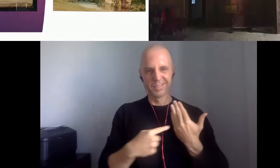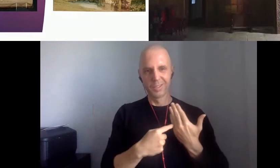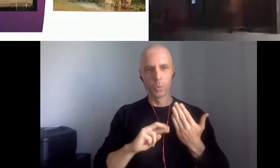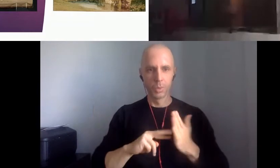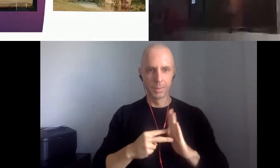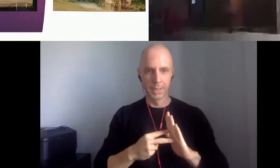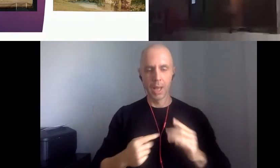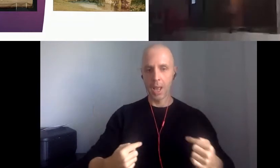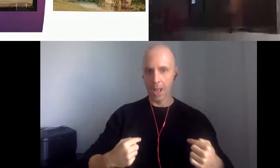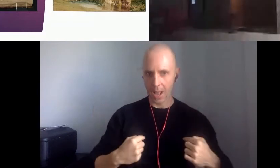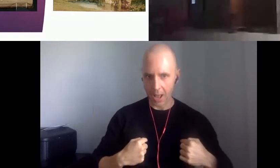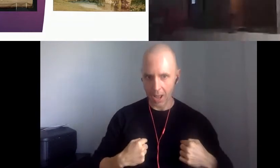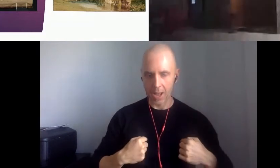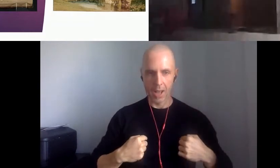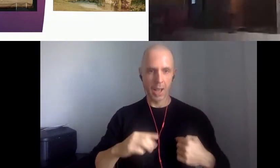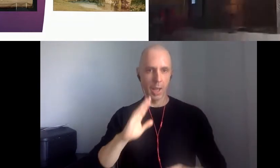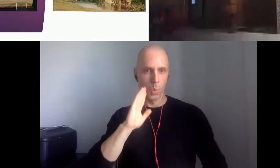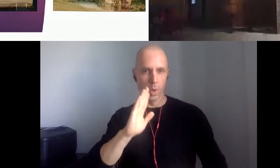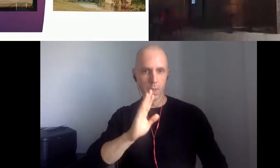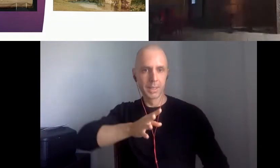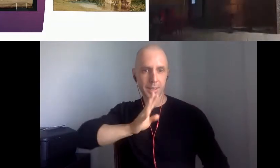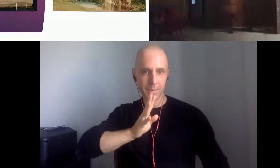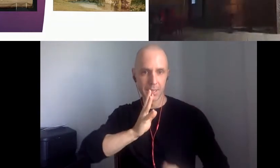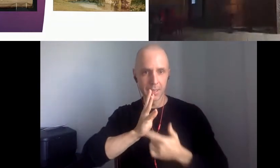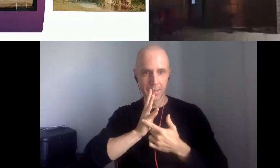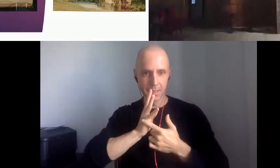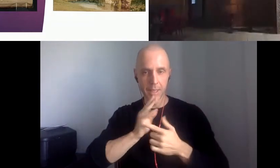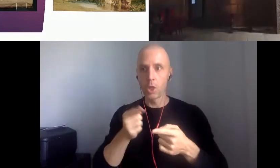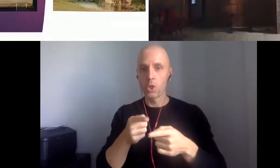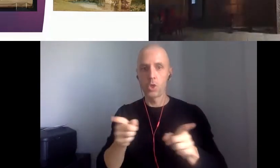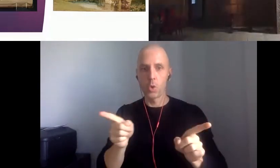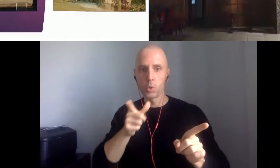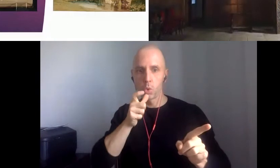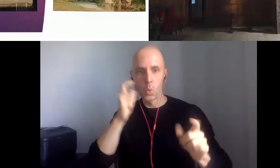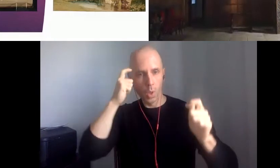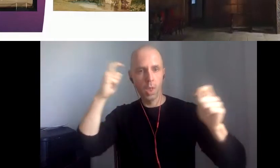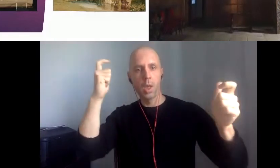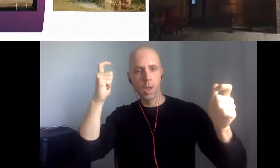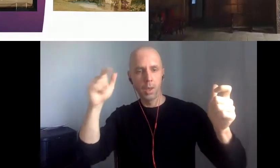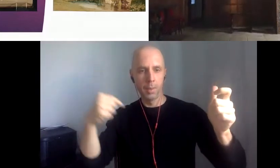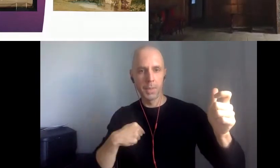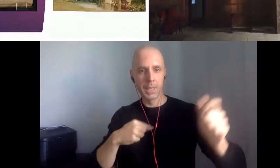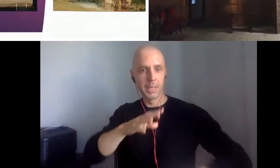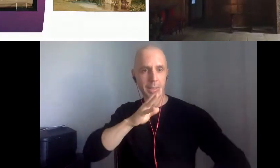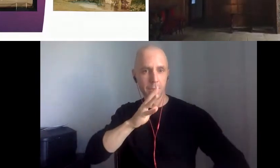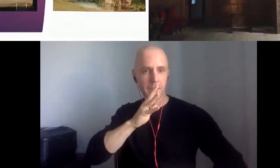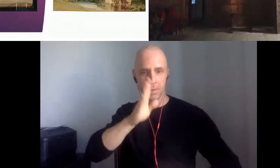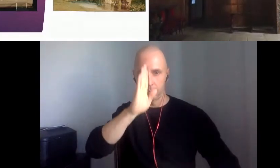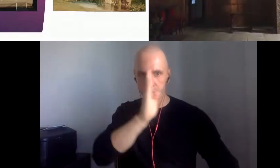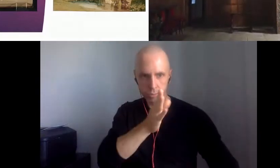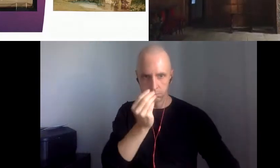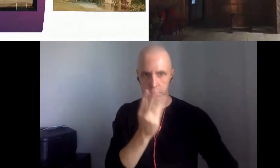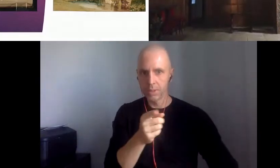the truth, those who are arrogant and oppressive will never hear me anyway. And these lines are spoken by Jaffia,